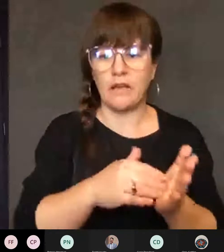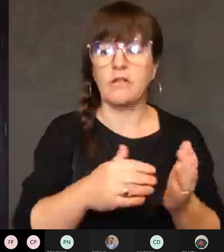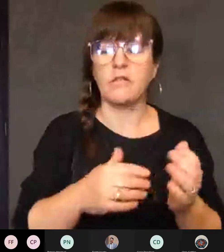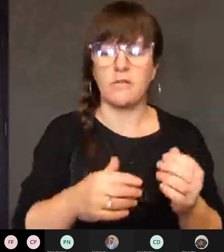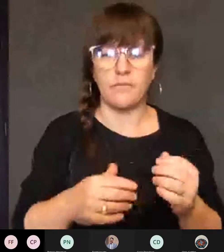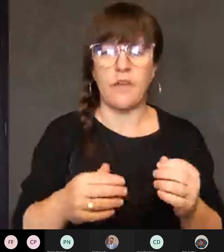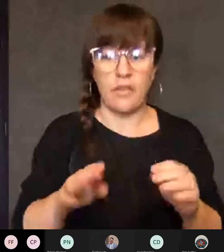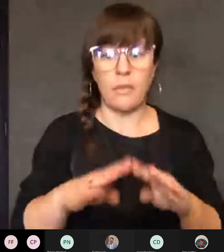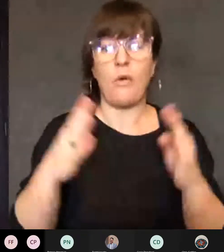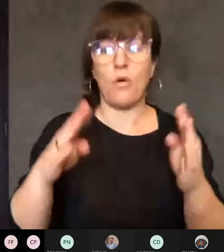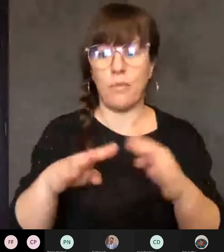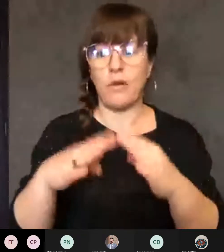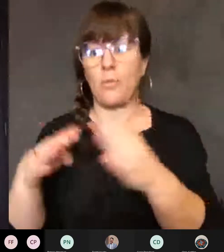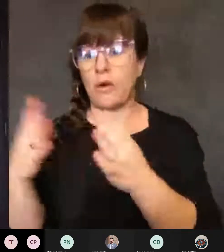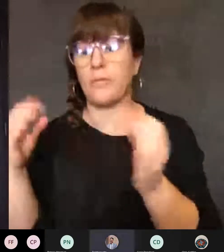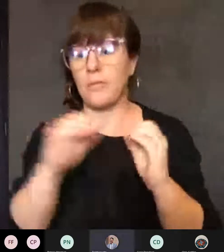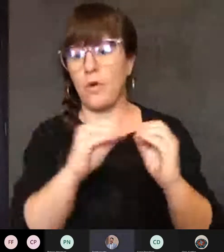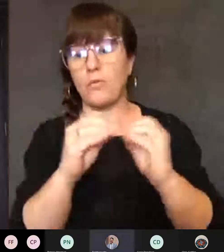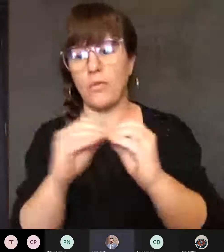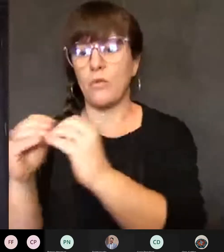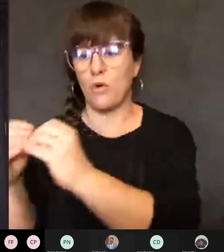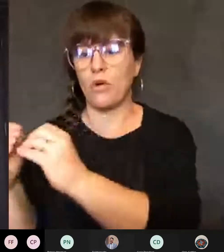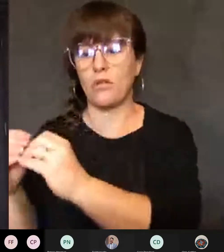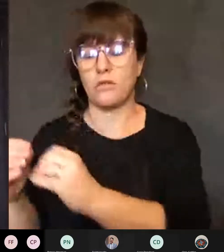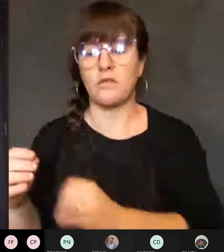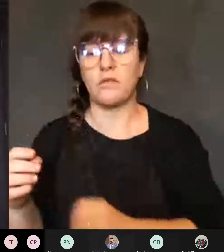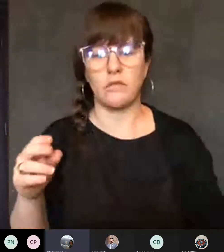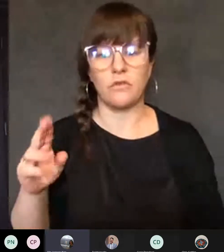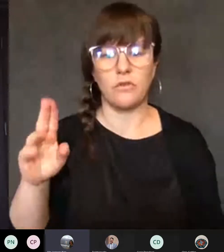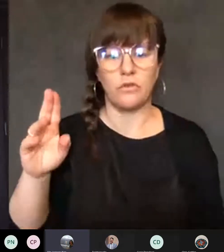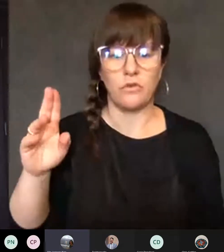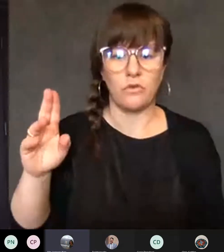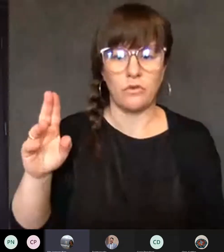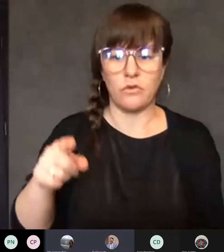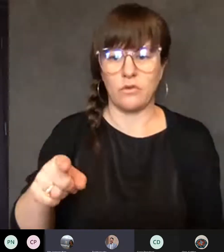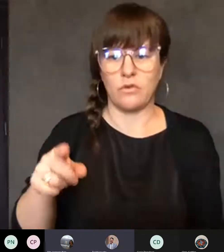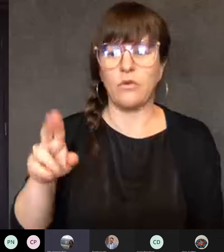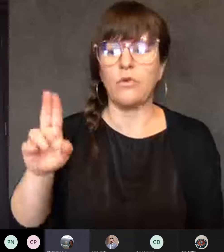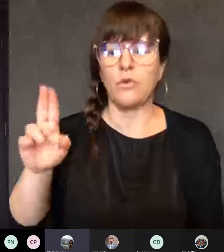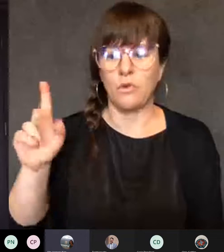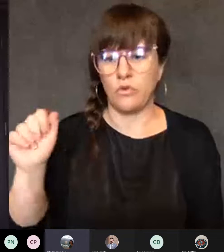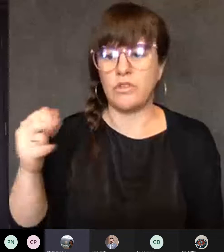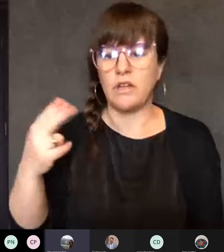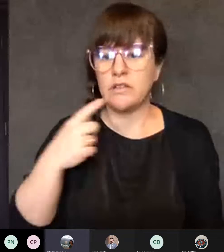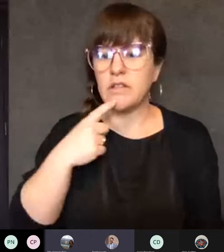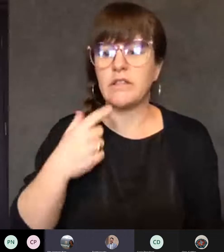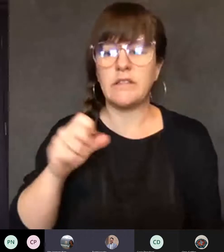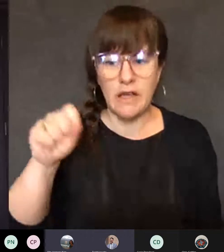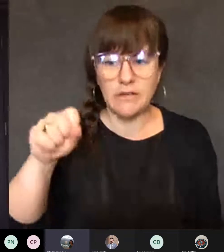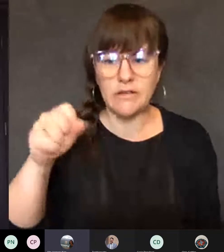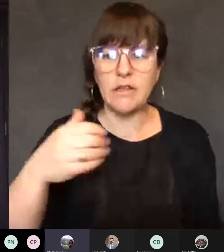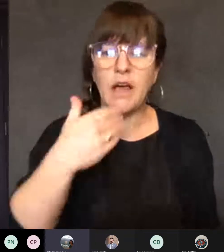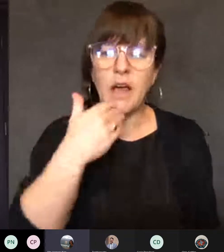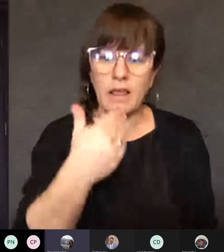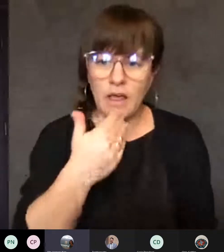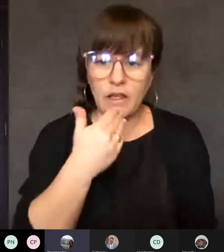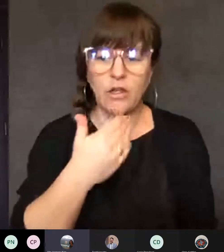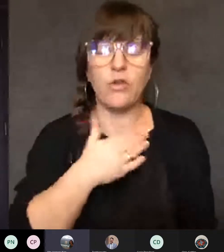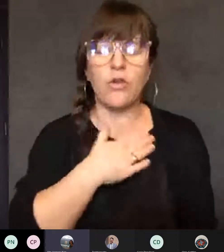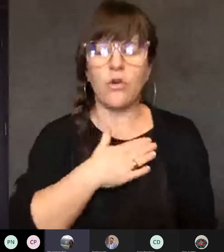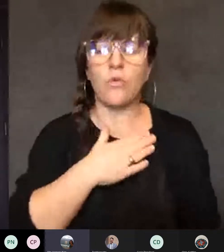and more of it open. Yeah, I agree, Becky. Thank you. We are planning to be open on the 8th of